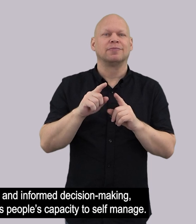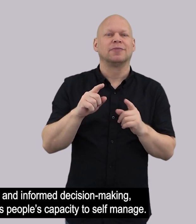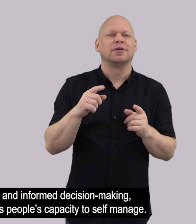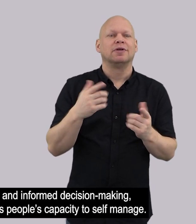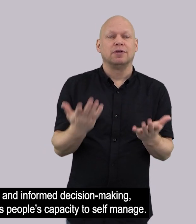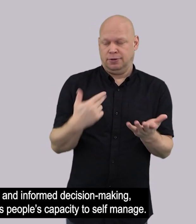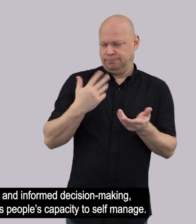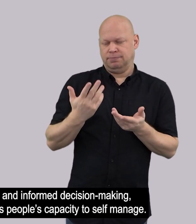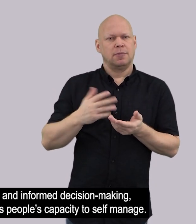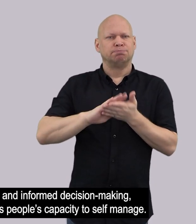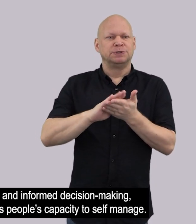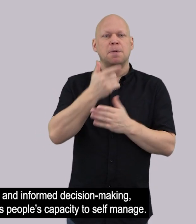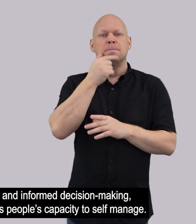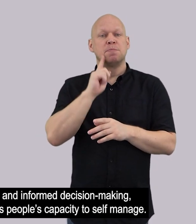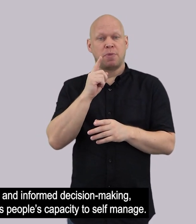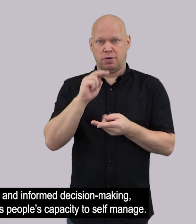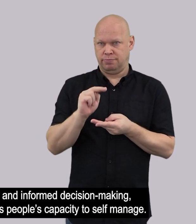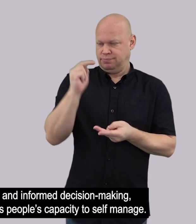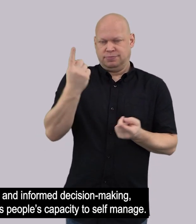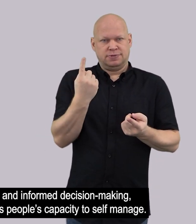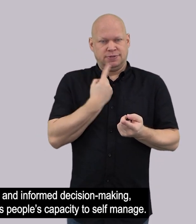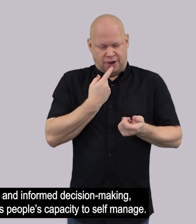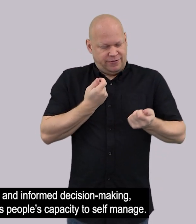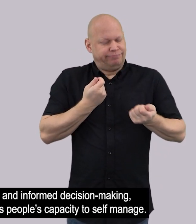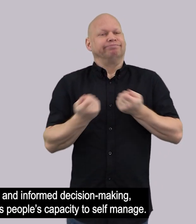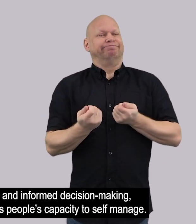and increases people's capacity to self-manage.